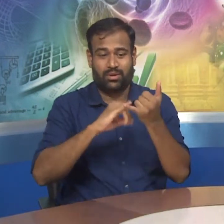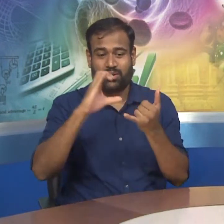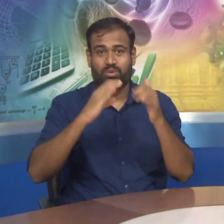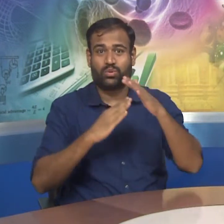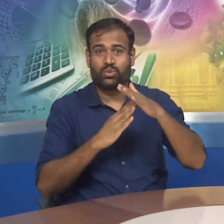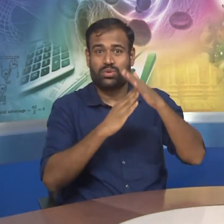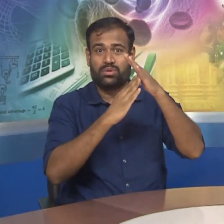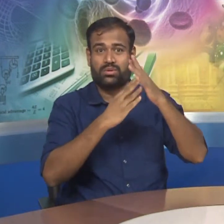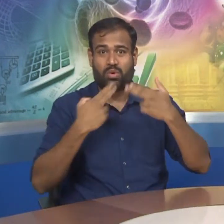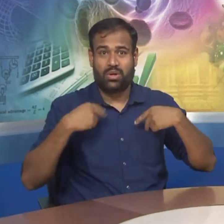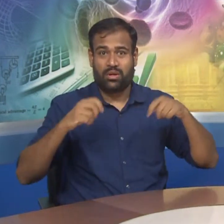Collegium.